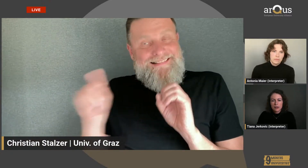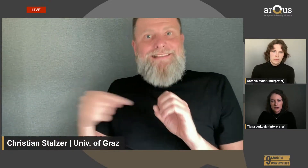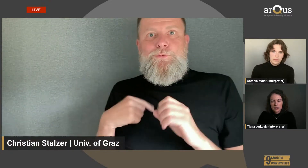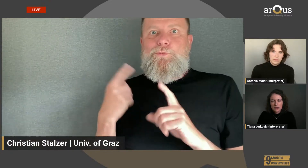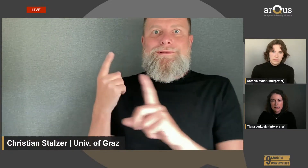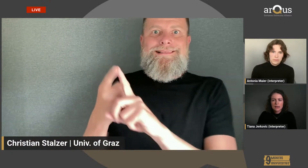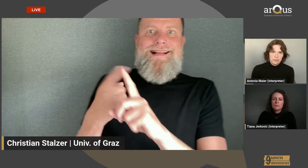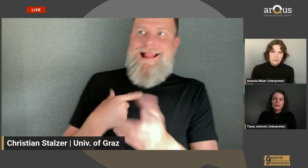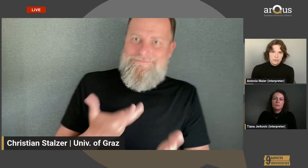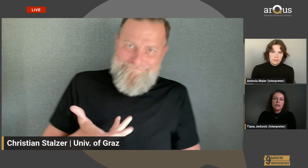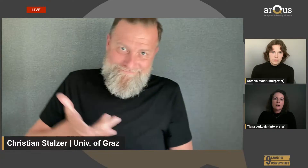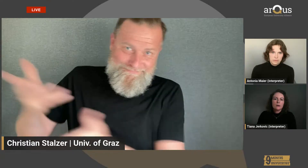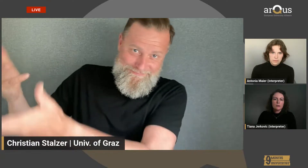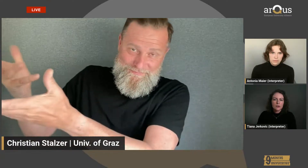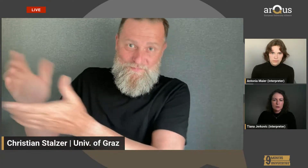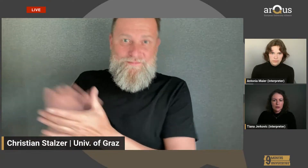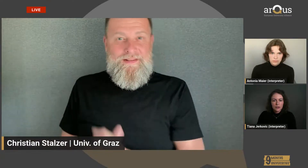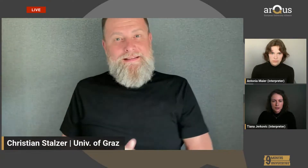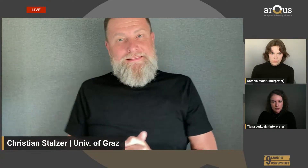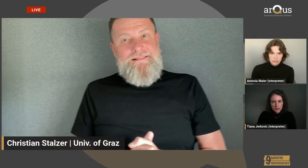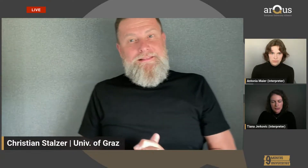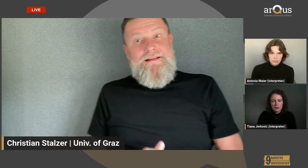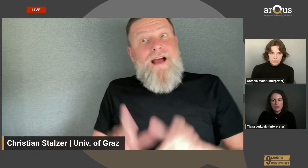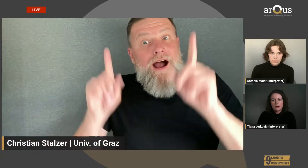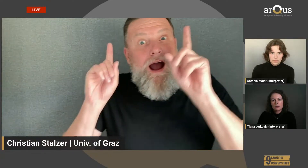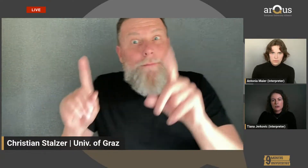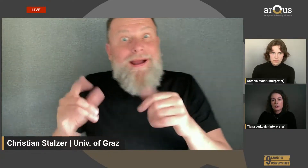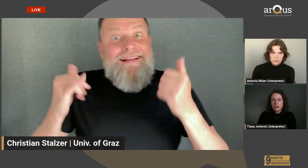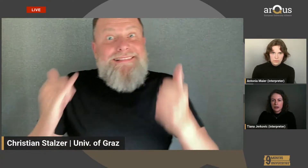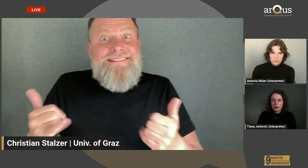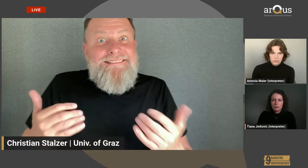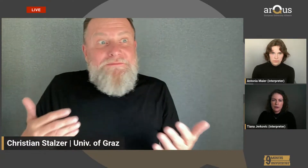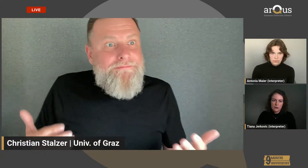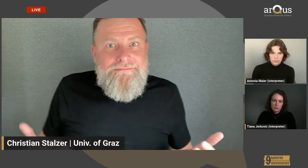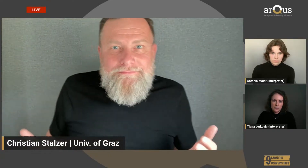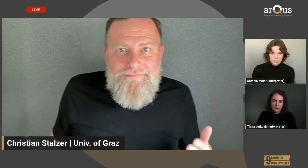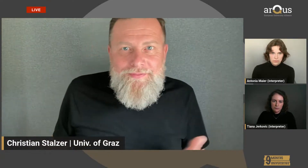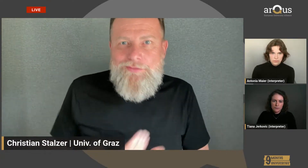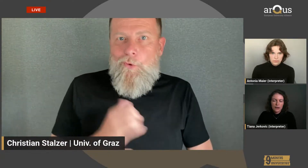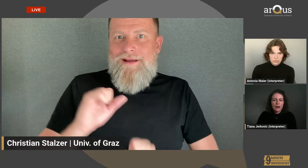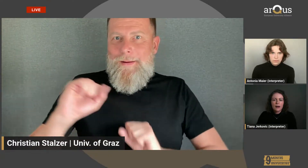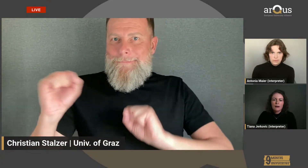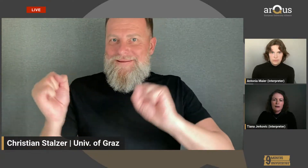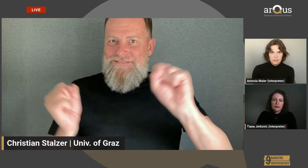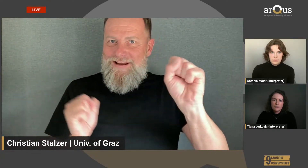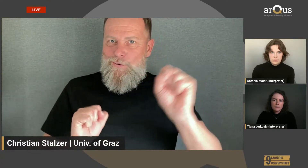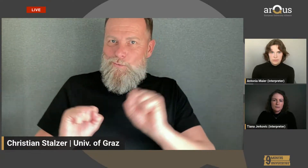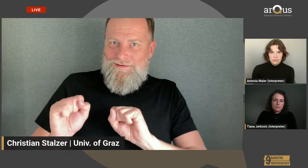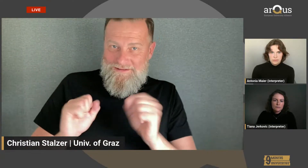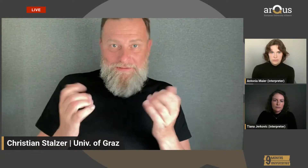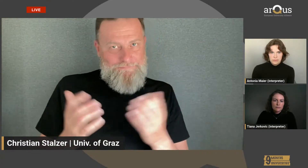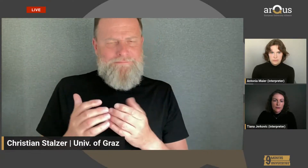lot of advantages that we can also use and that we can also share with other people.